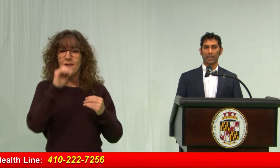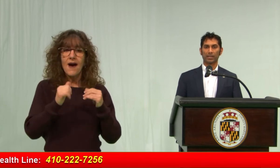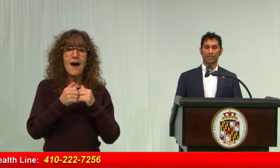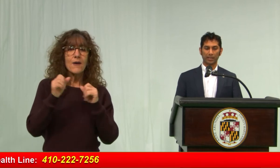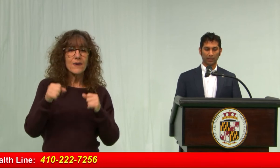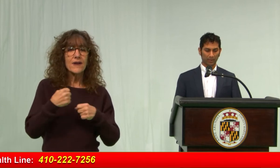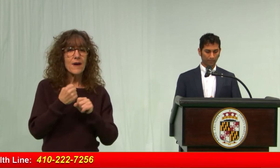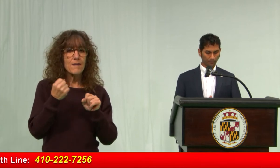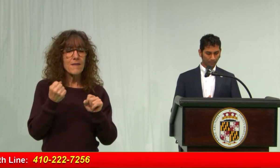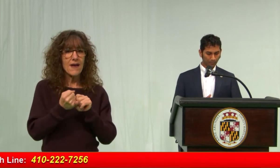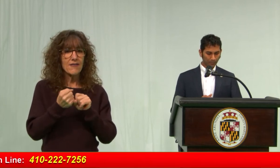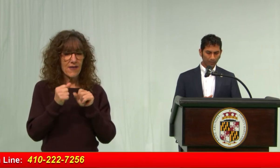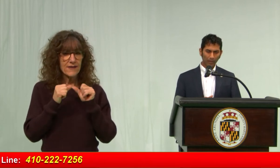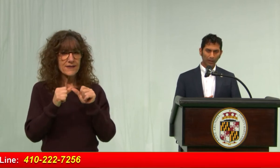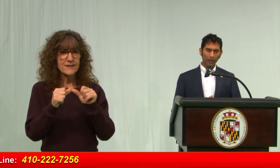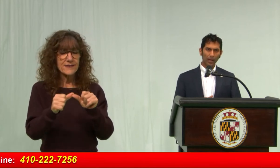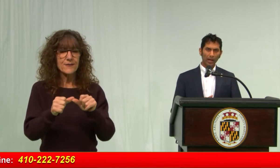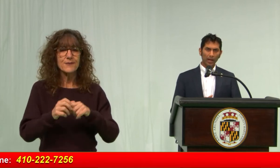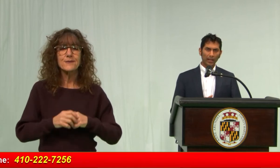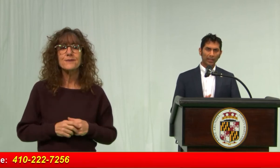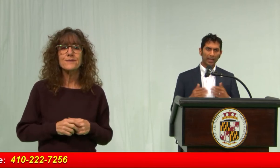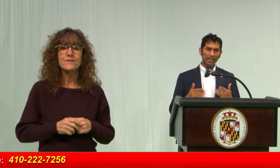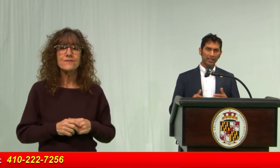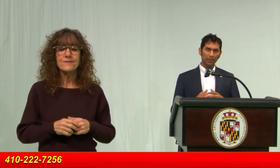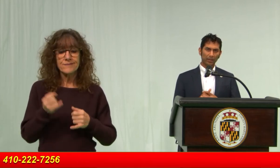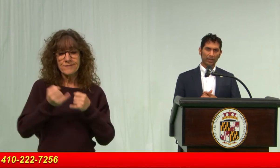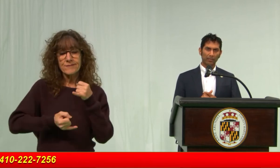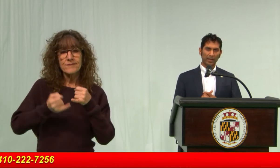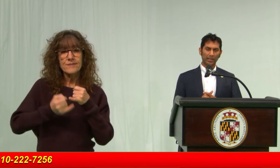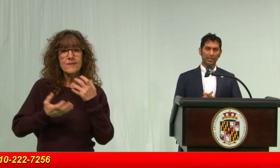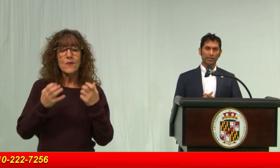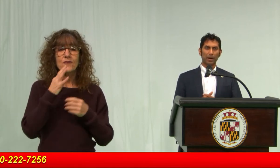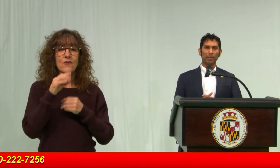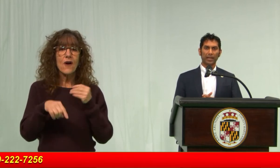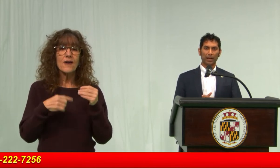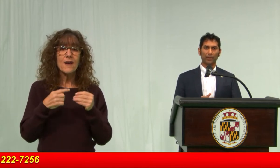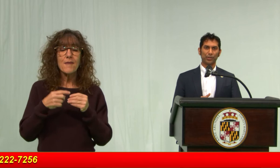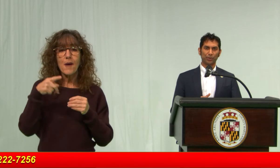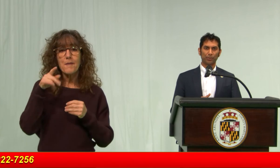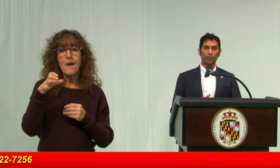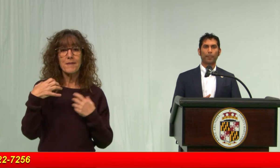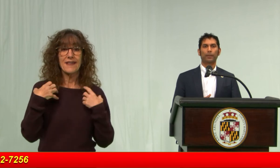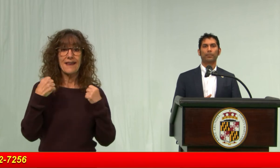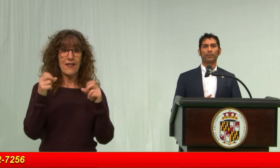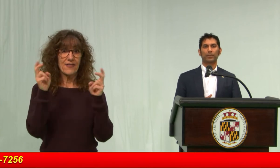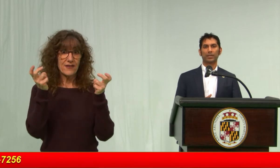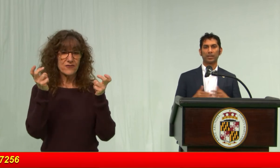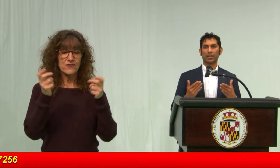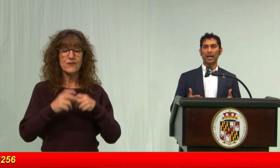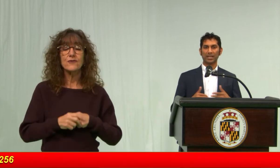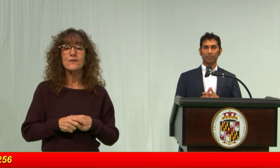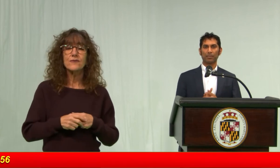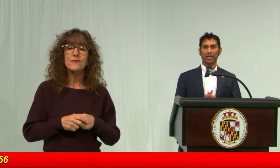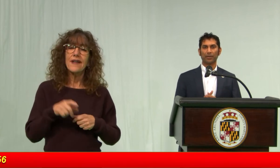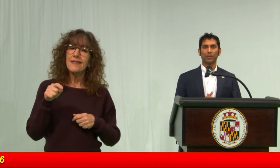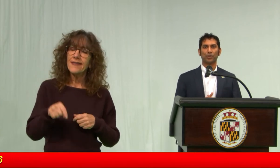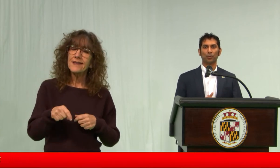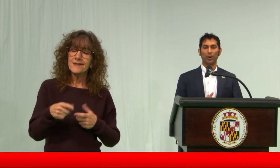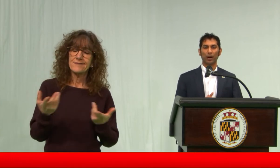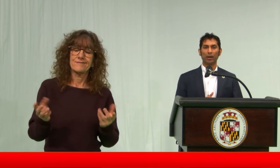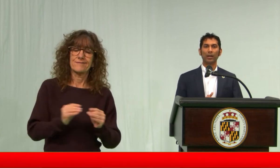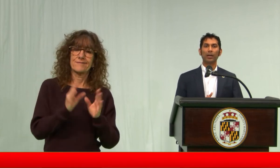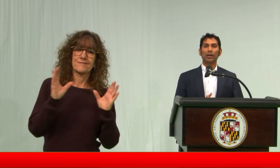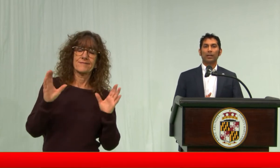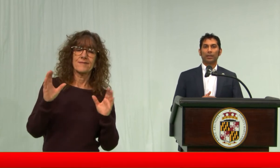we can make that sustainable. And then lastly, I want to talk about this as a public health issue. This is a classic public health